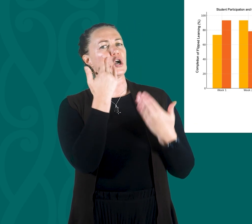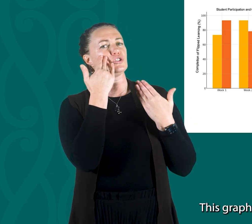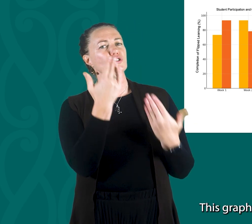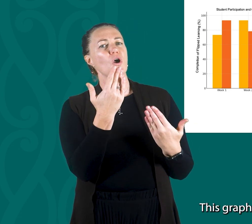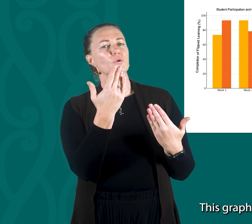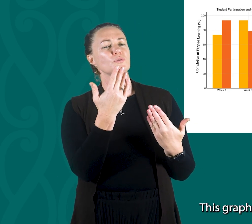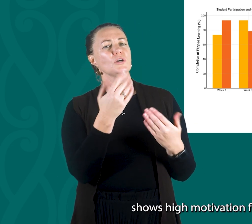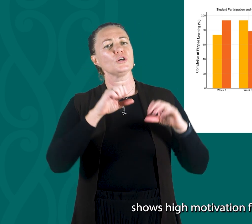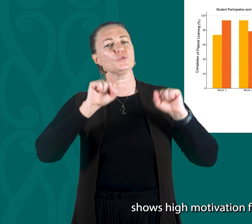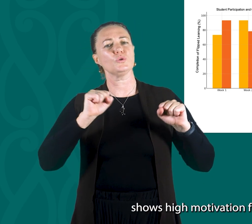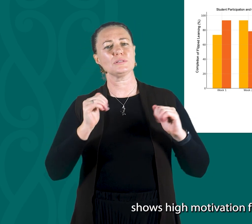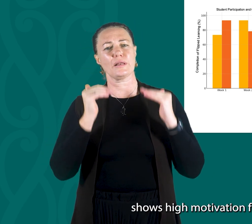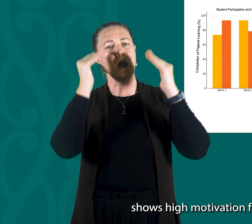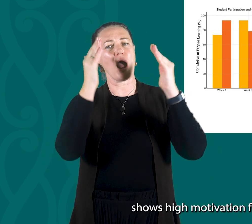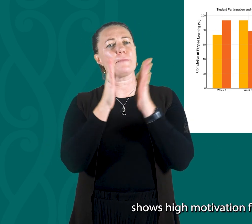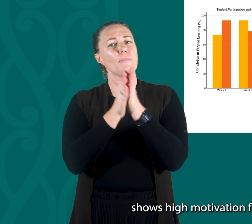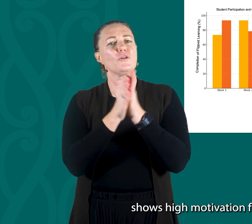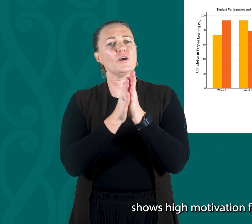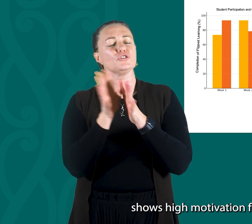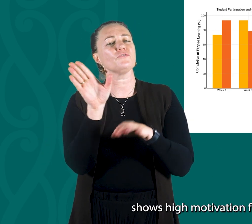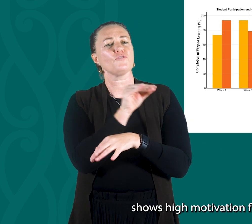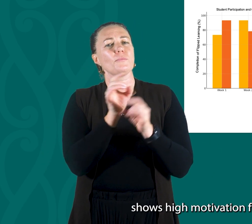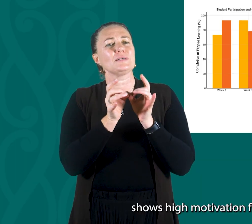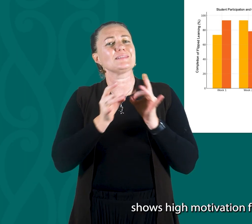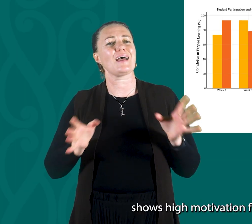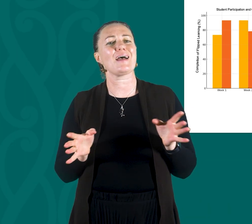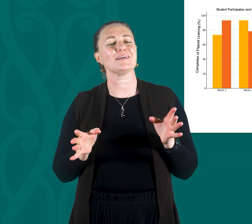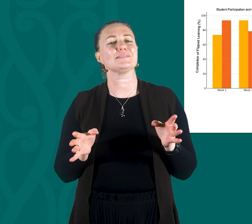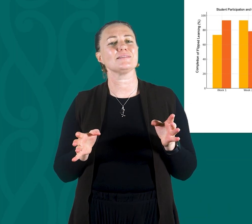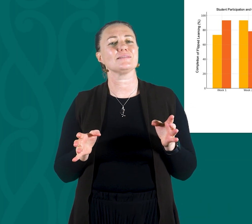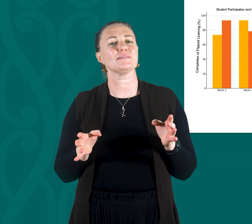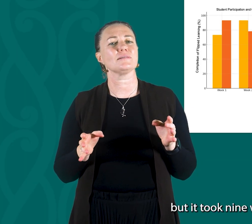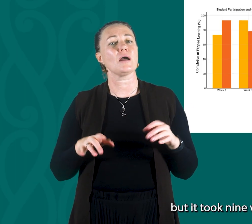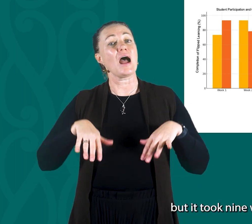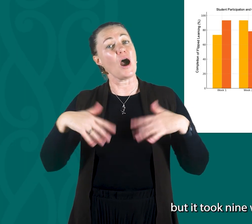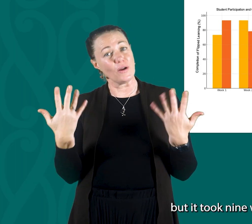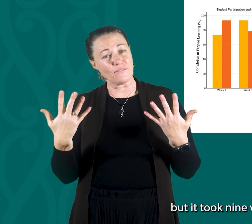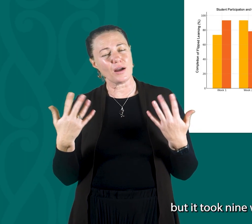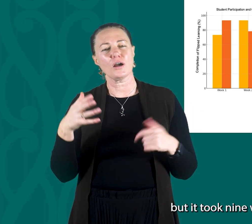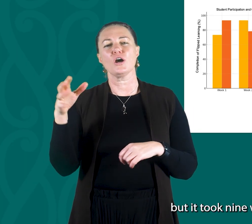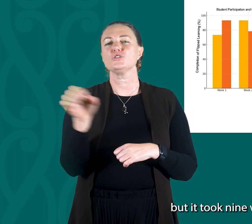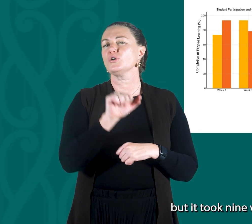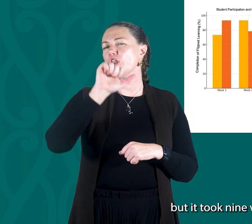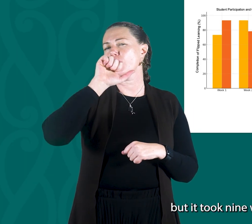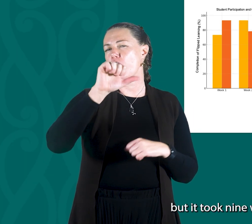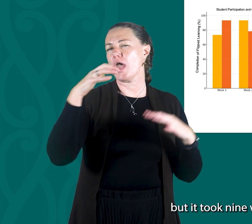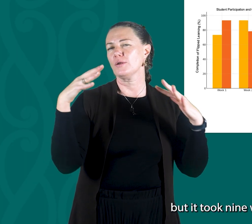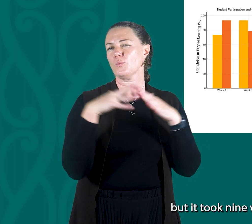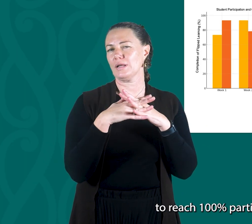This graph shows high motivation from students, but it took 9 weeks to